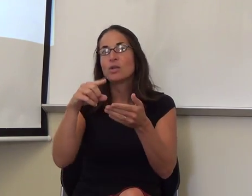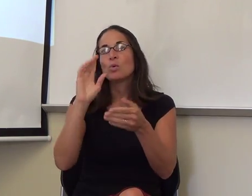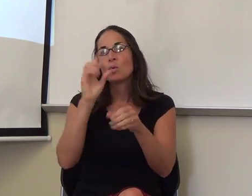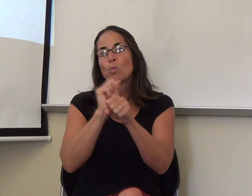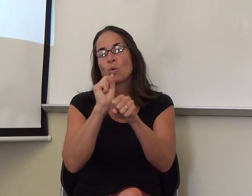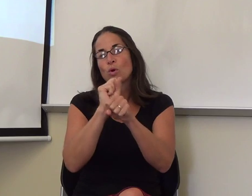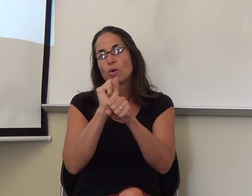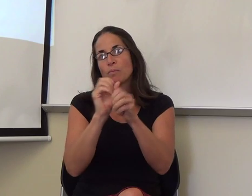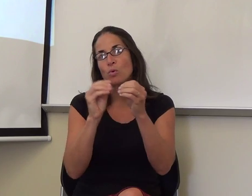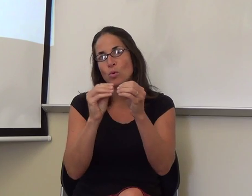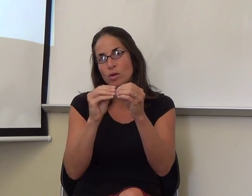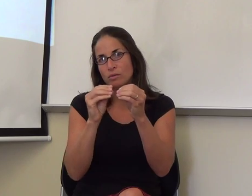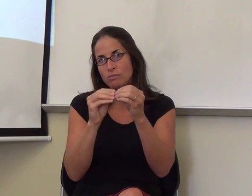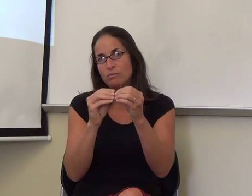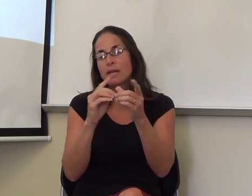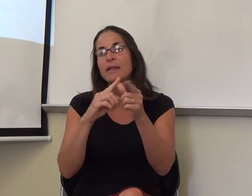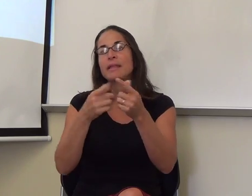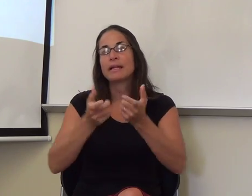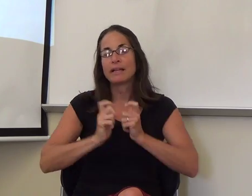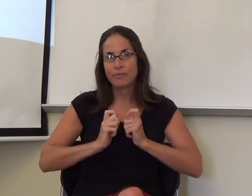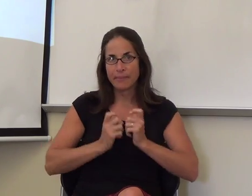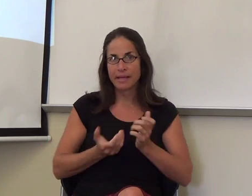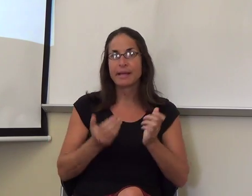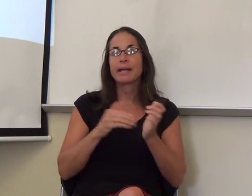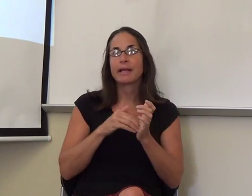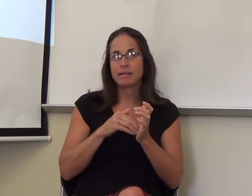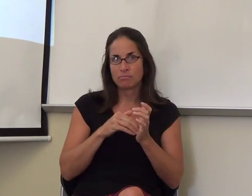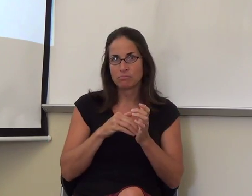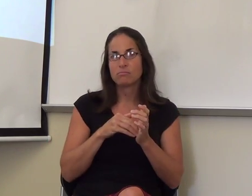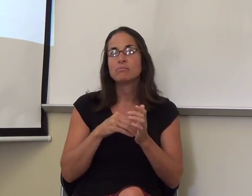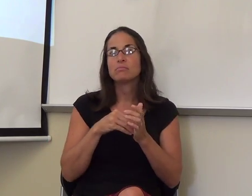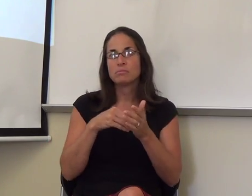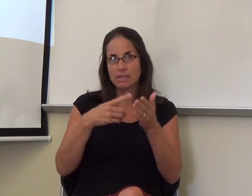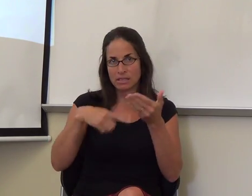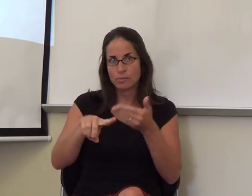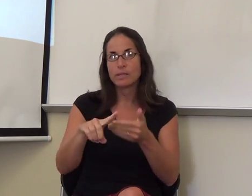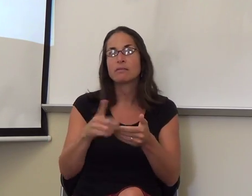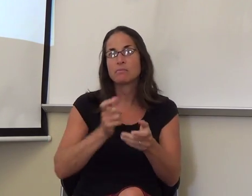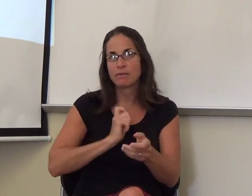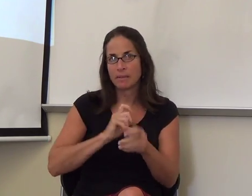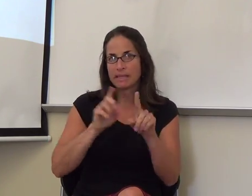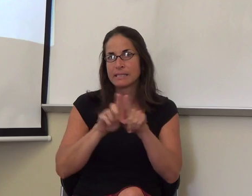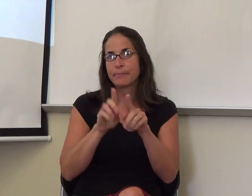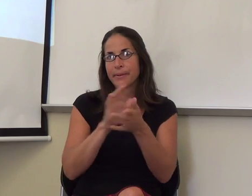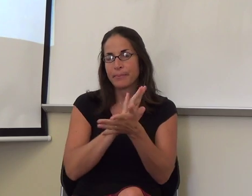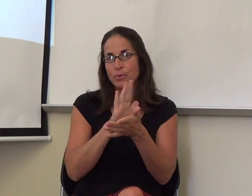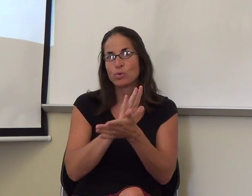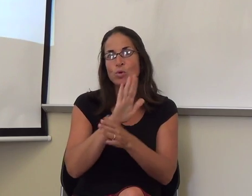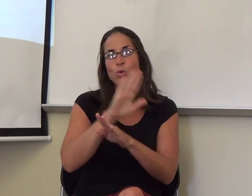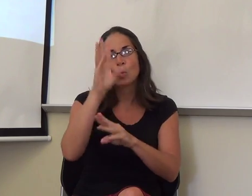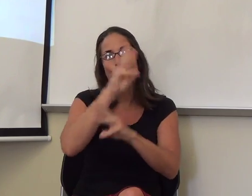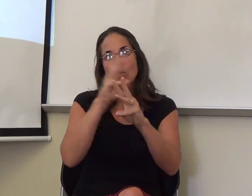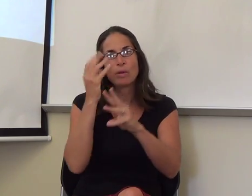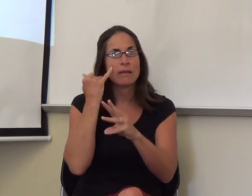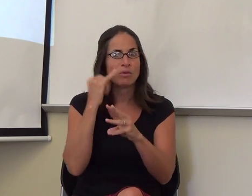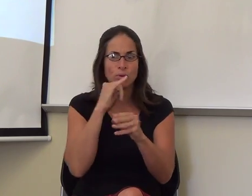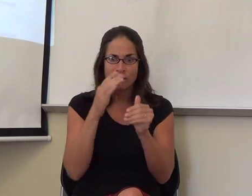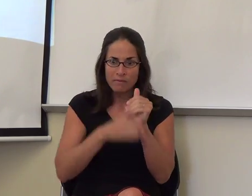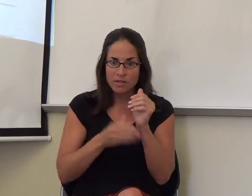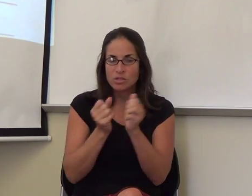on Wednesday and then give it back to me the next week, okay? So don't worry if you didn't finish it.